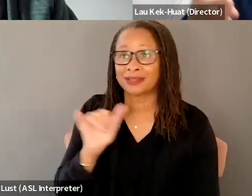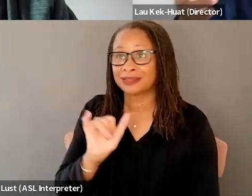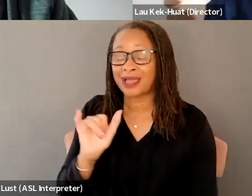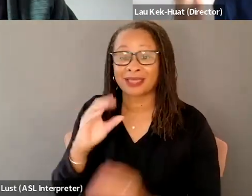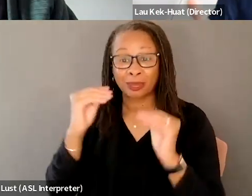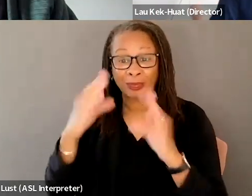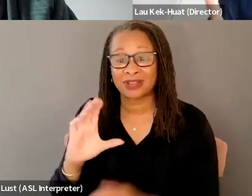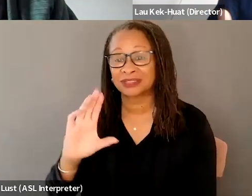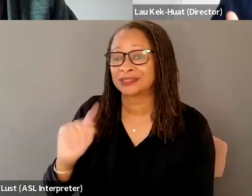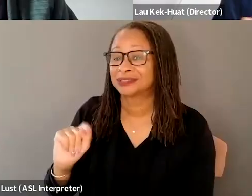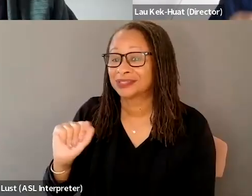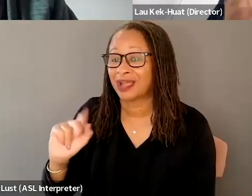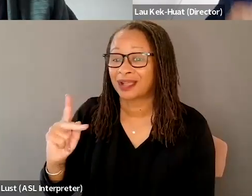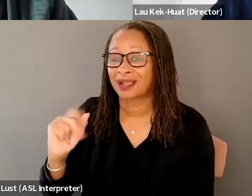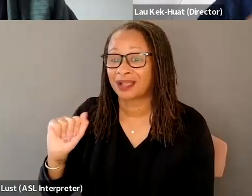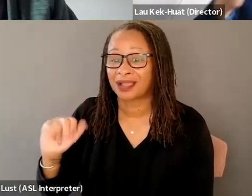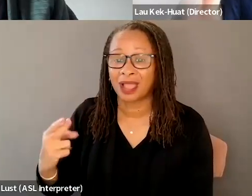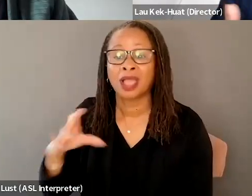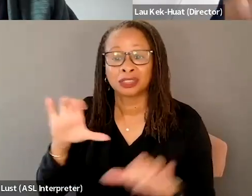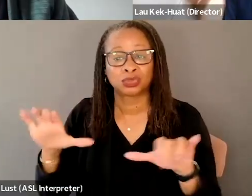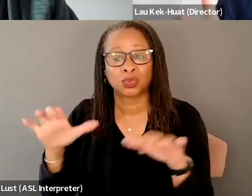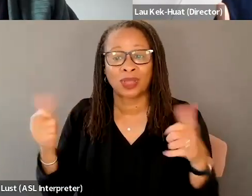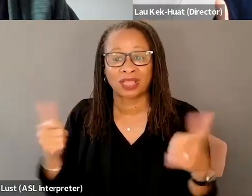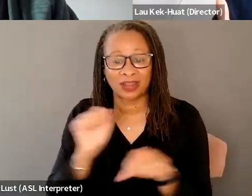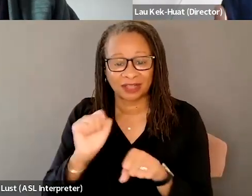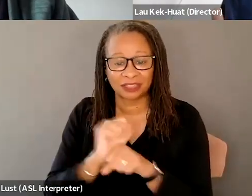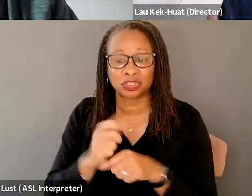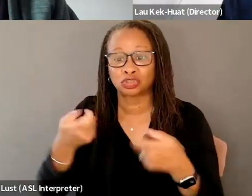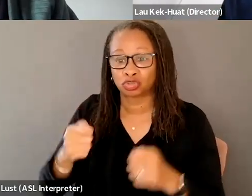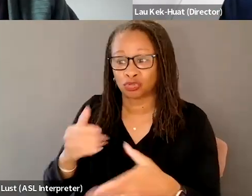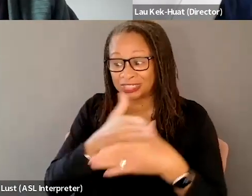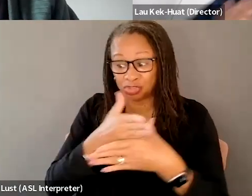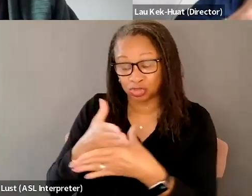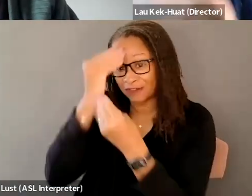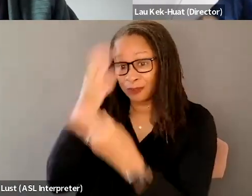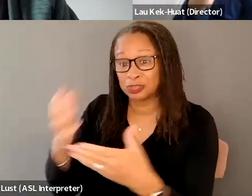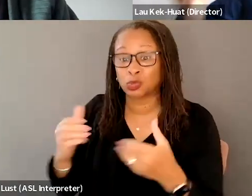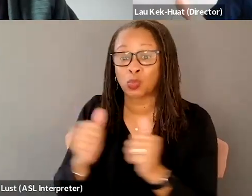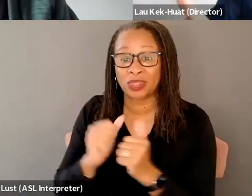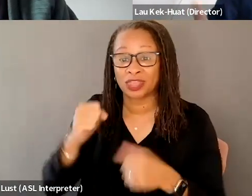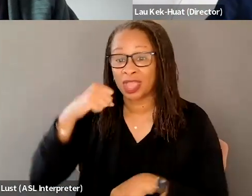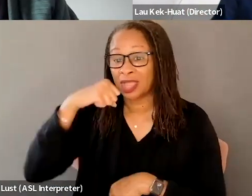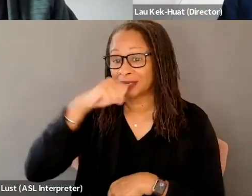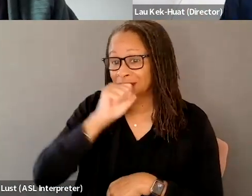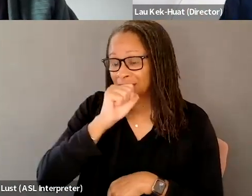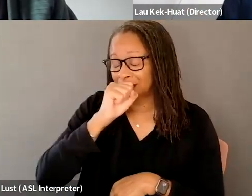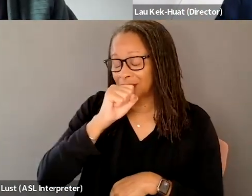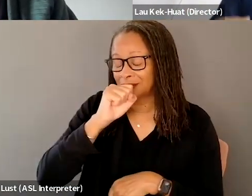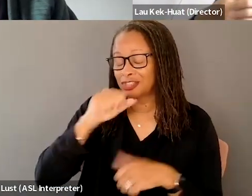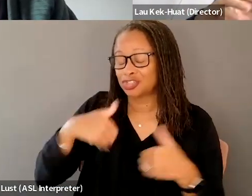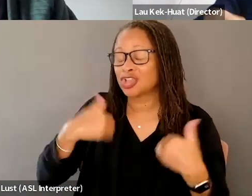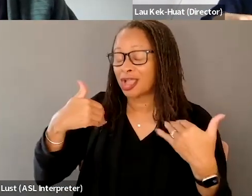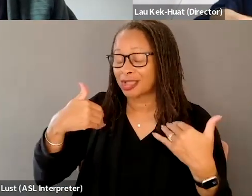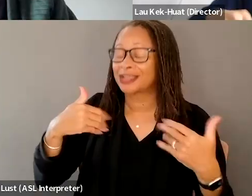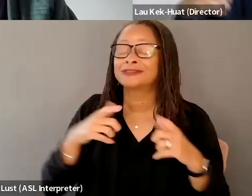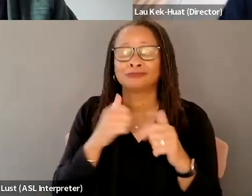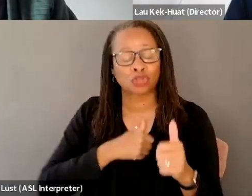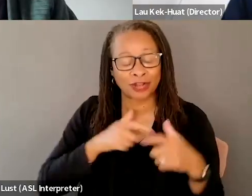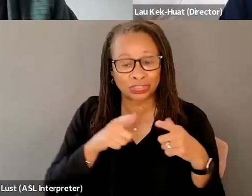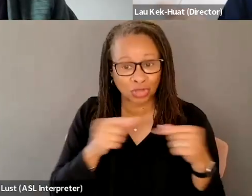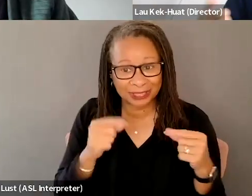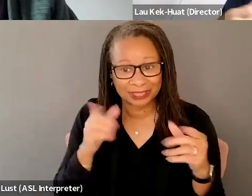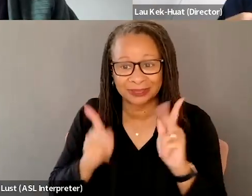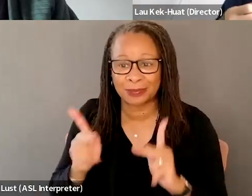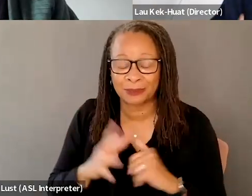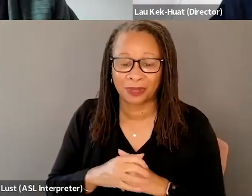they actually do a lot of effort trying to tell the young Taiwanese people, not sorry, the Japanese people. Me